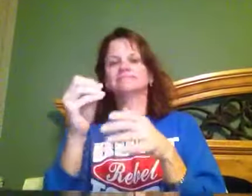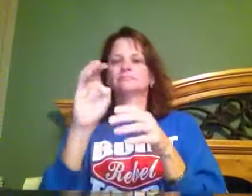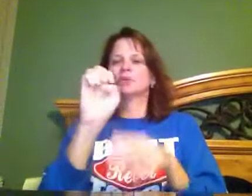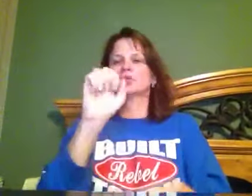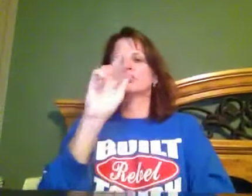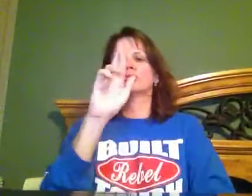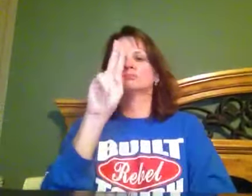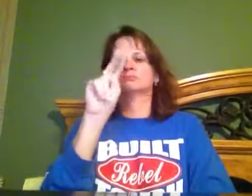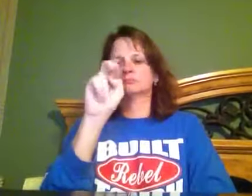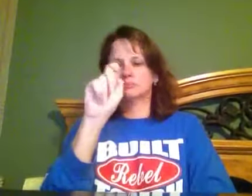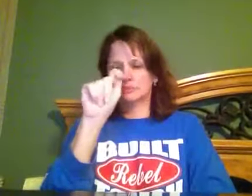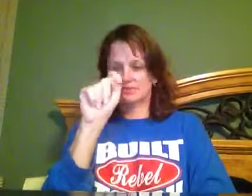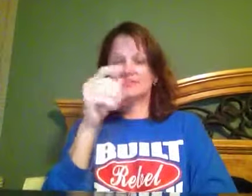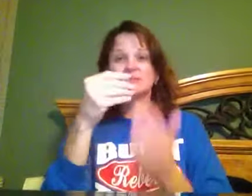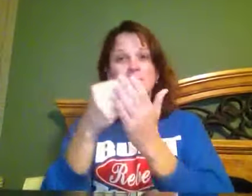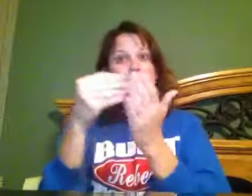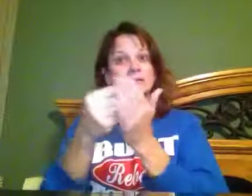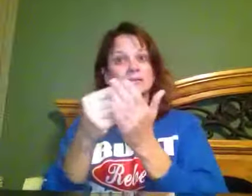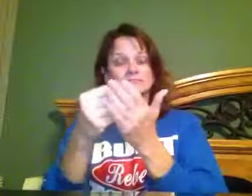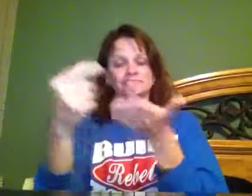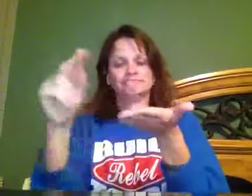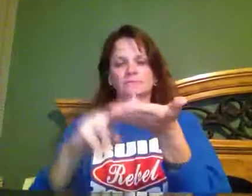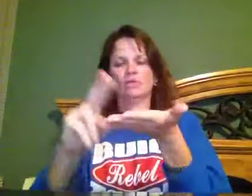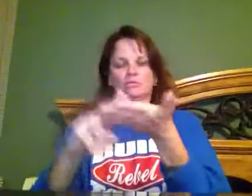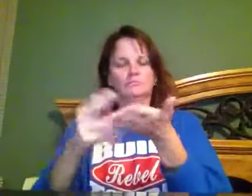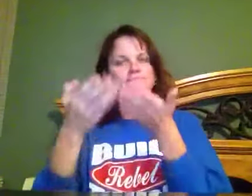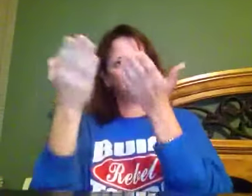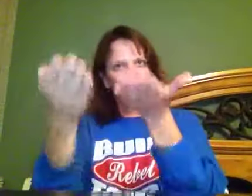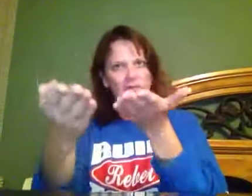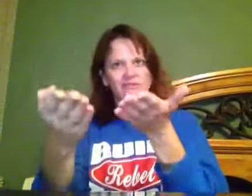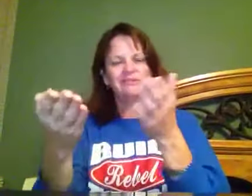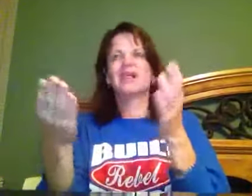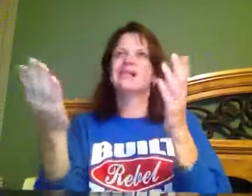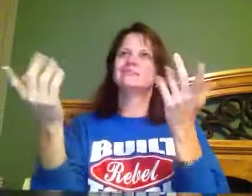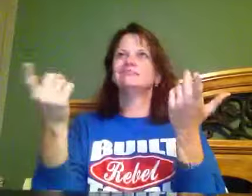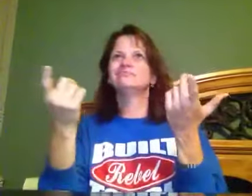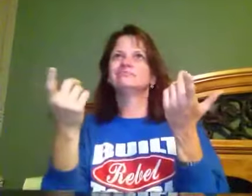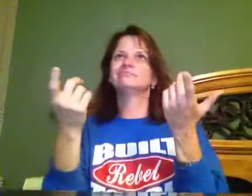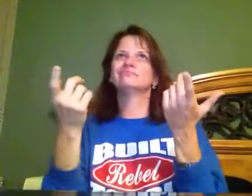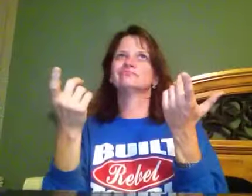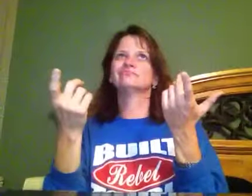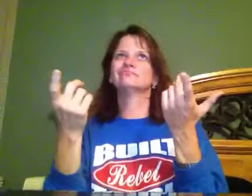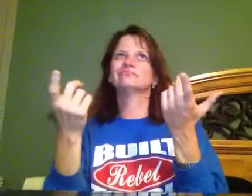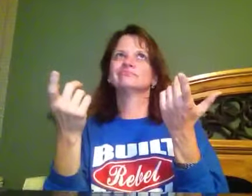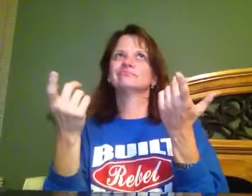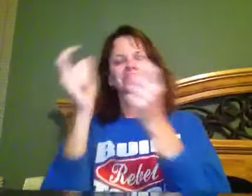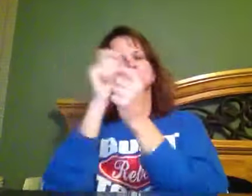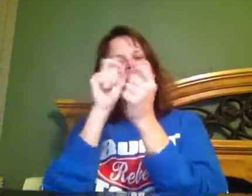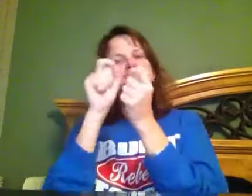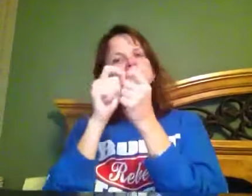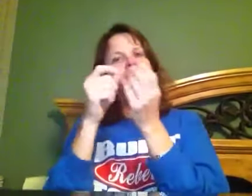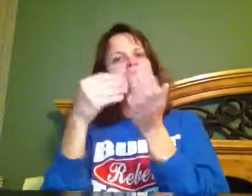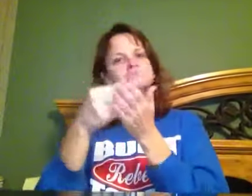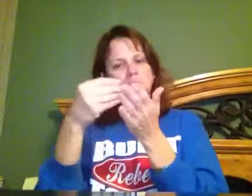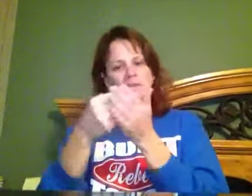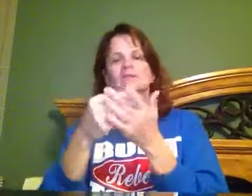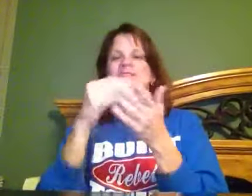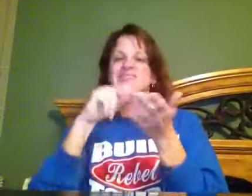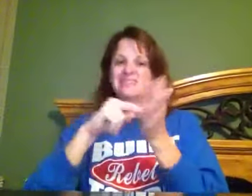certain amount of money that you decide, there's nothing said about it, that shows the seller you are truly in earnest of buying this home. If